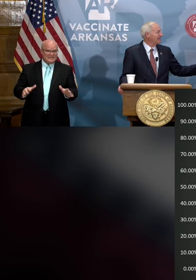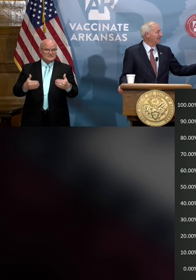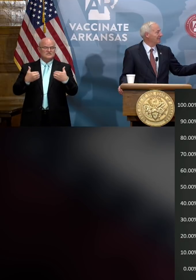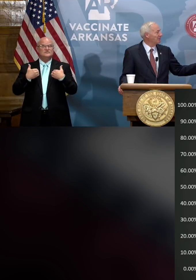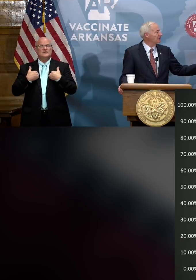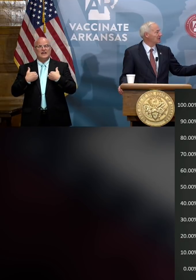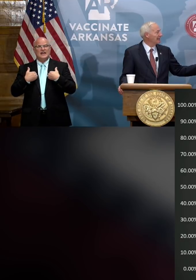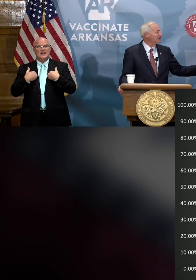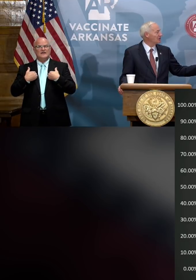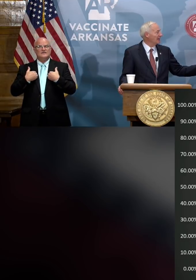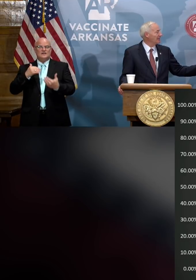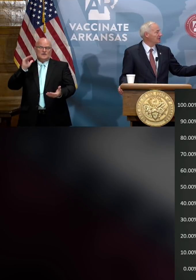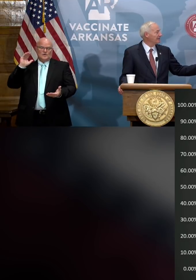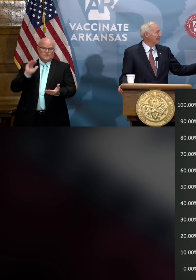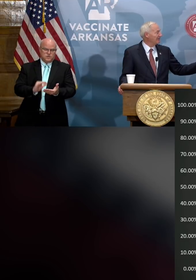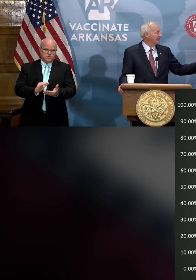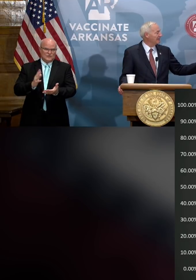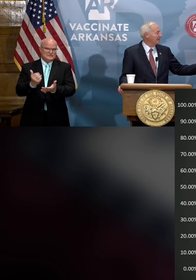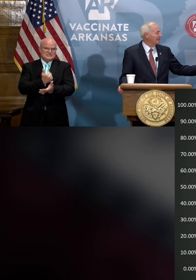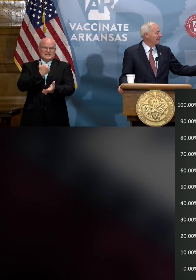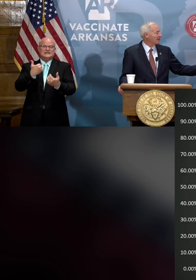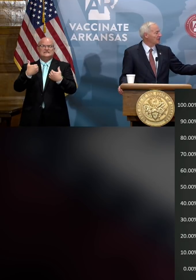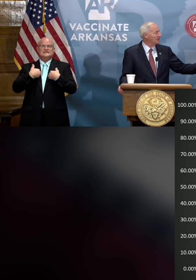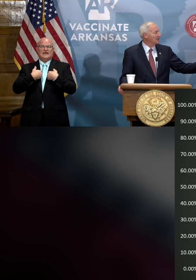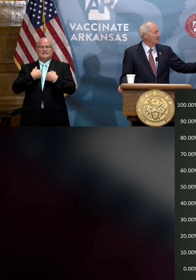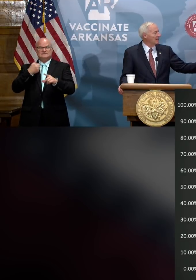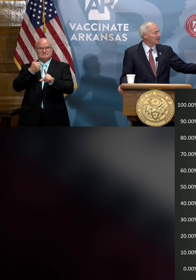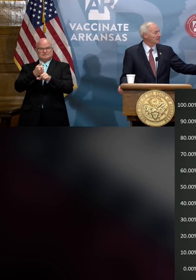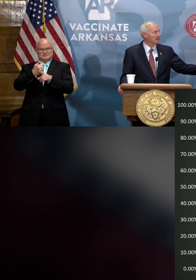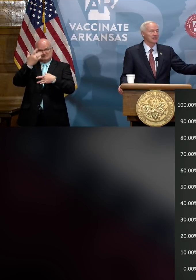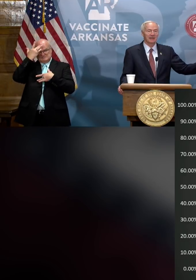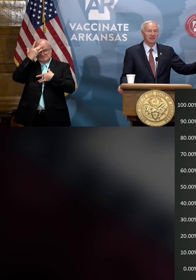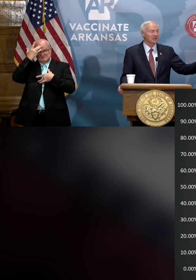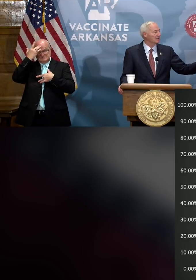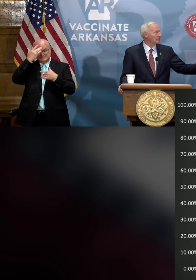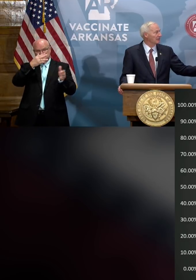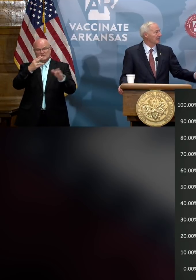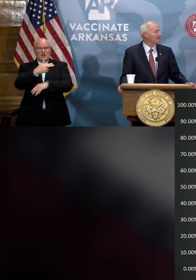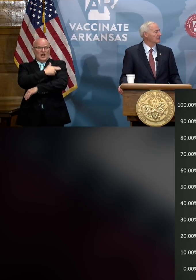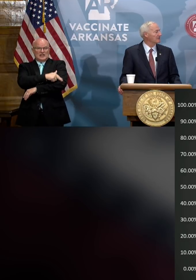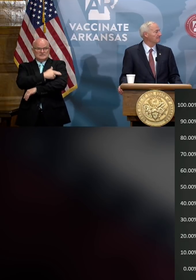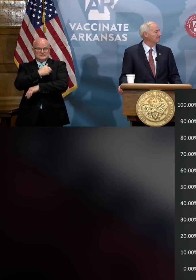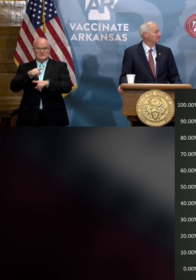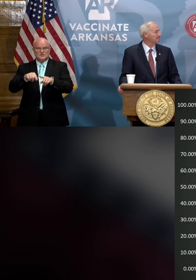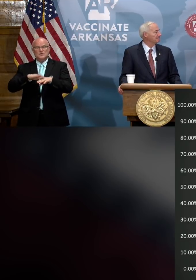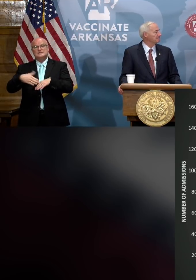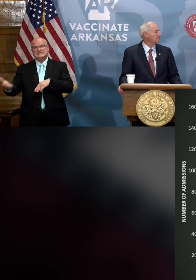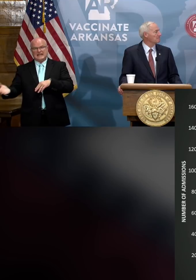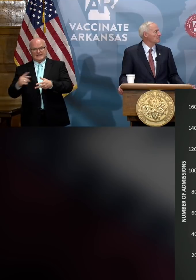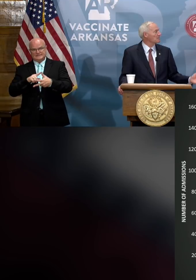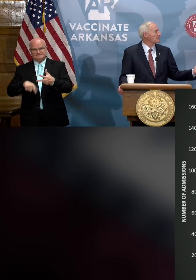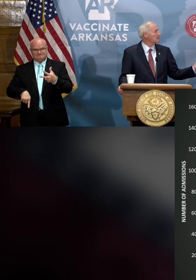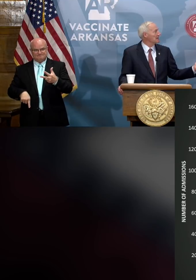have a much less chance of having an infection, hospitalizations, or deaths.